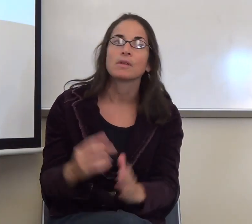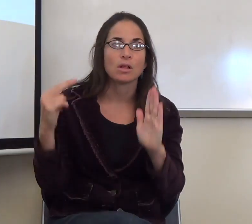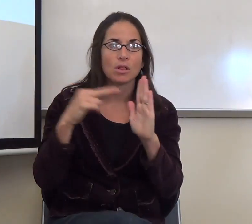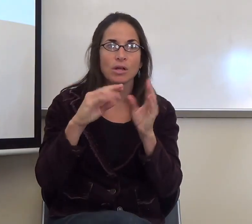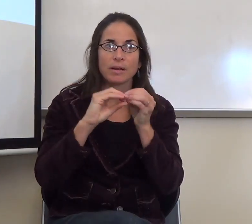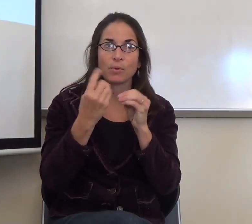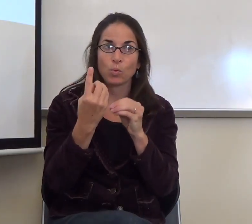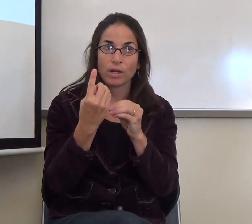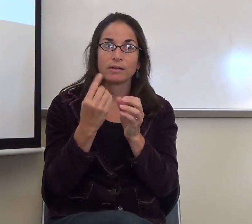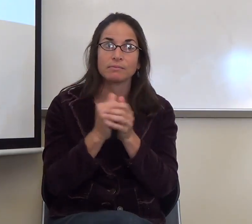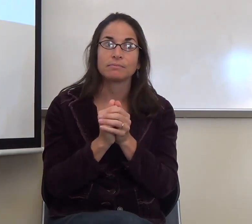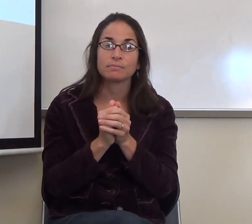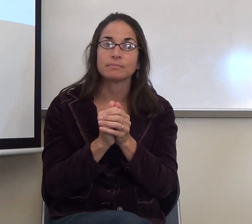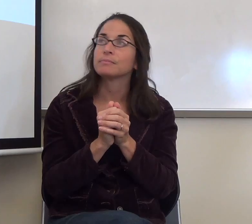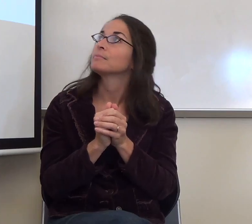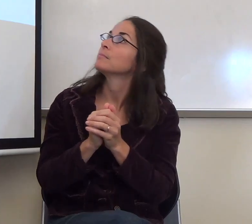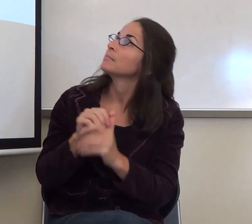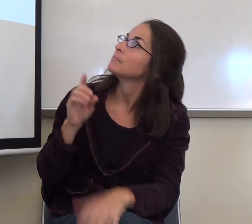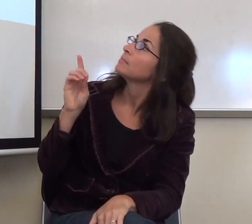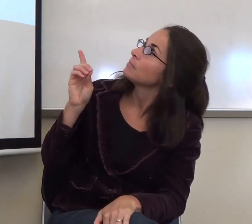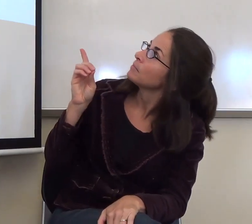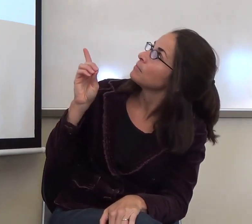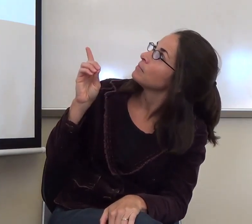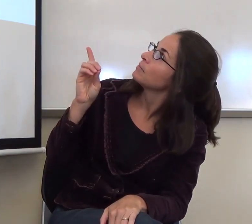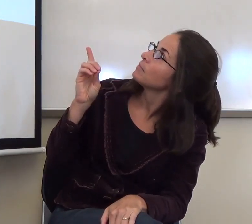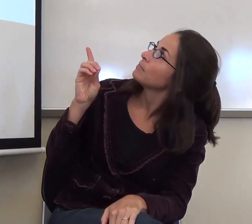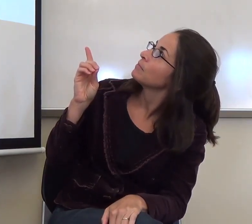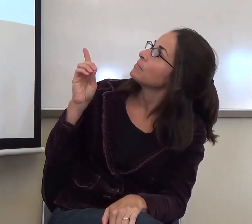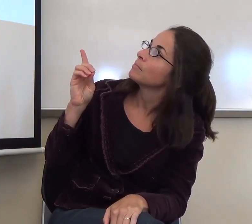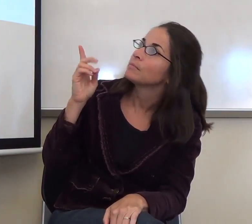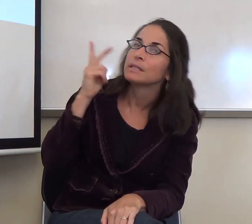here. Again, what do you see repeated?